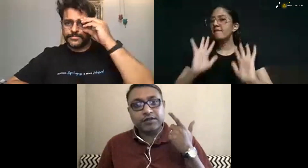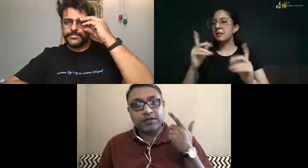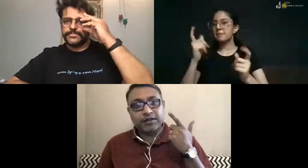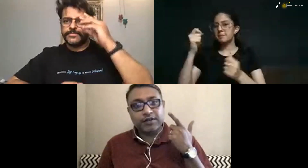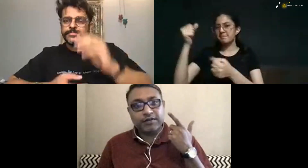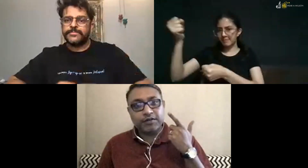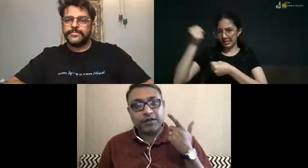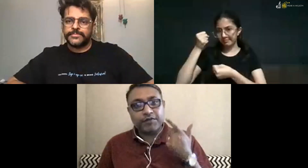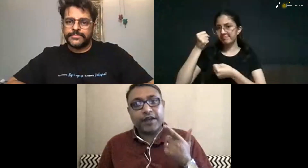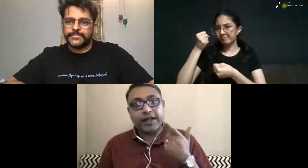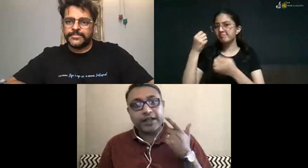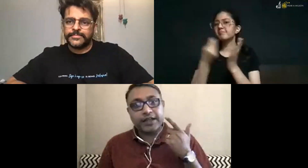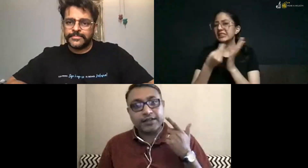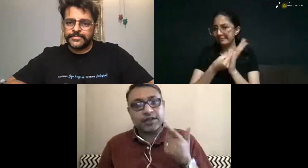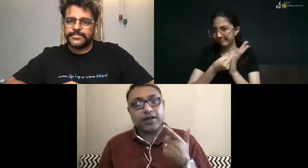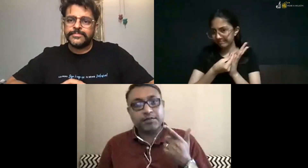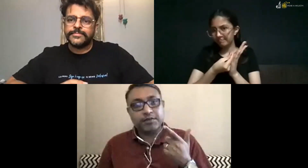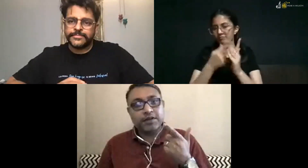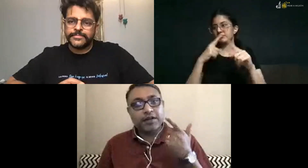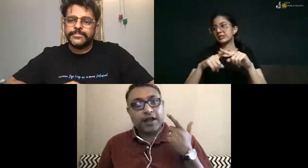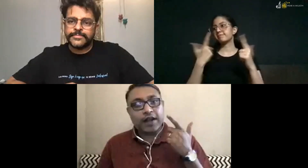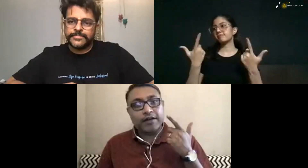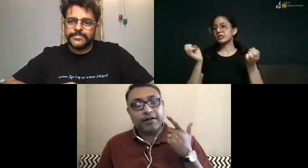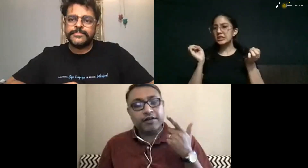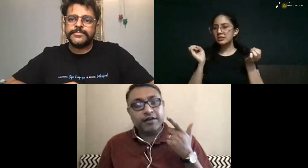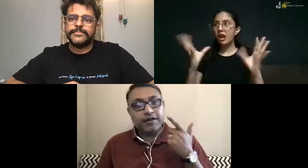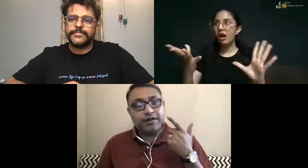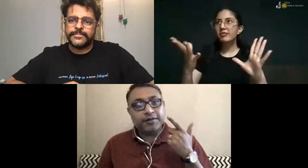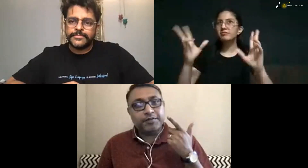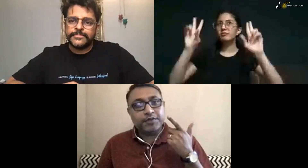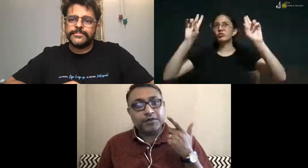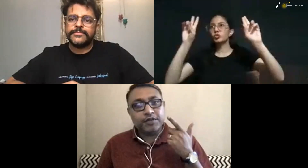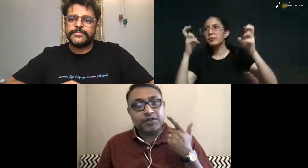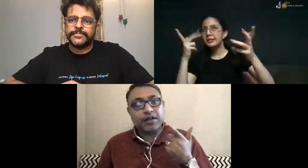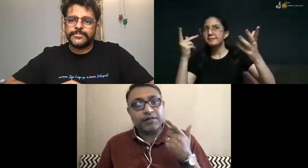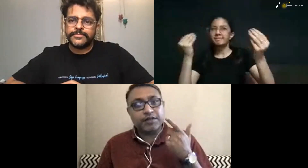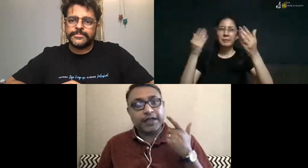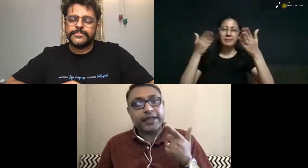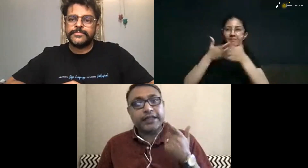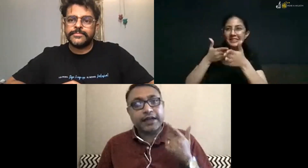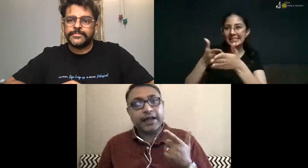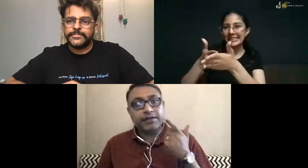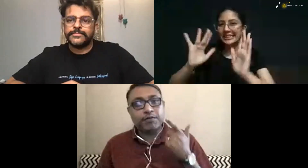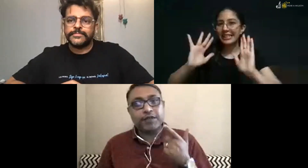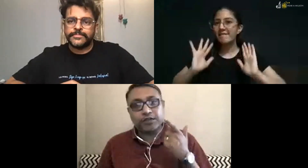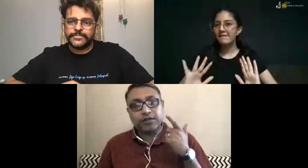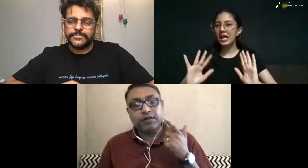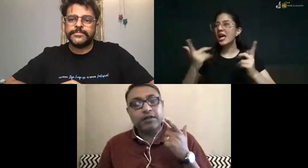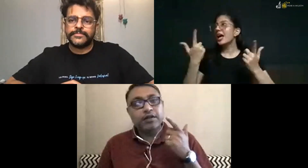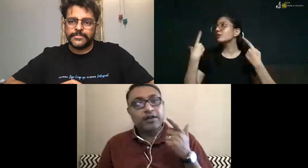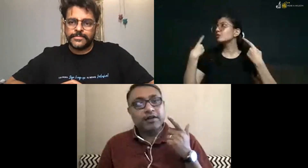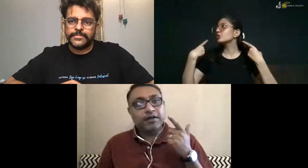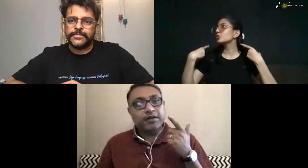with, defining it as a startup, and he's struggling with getting the right